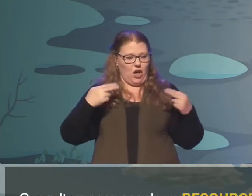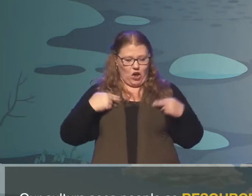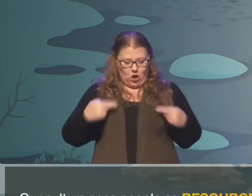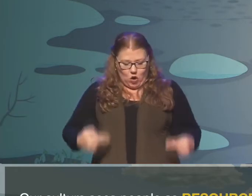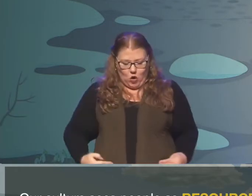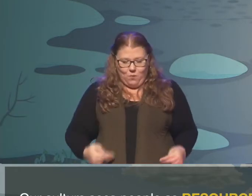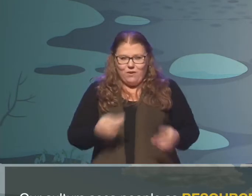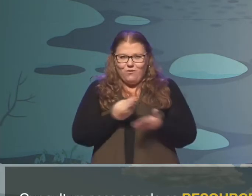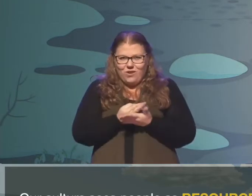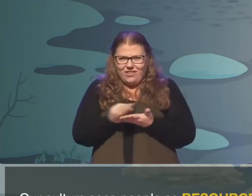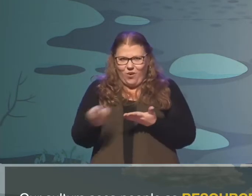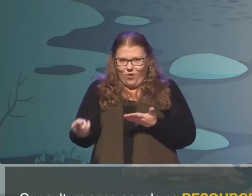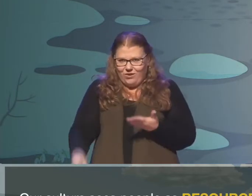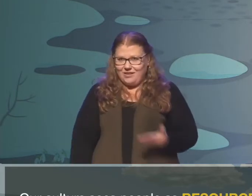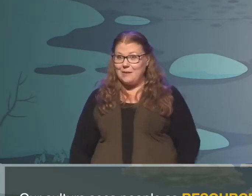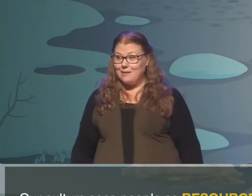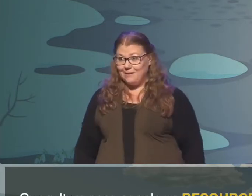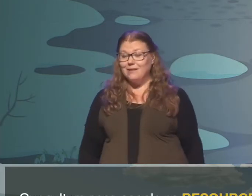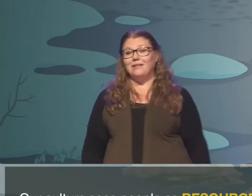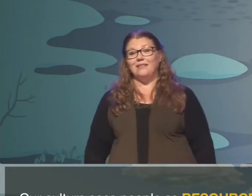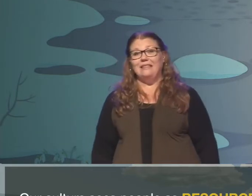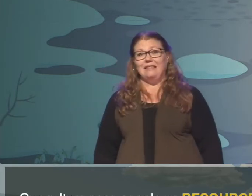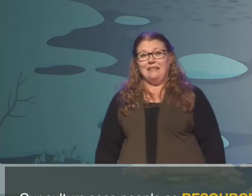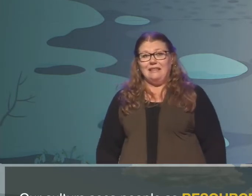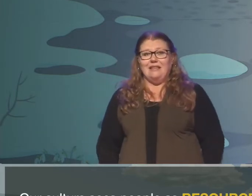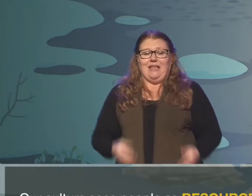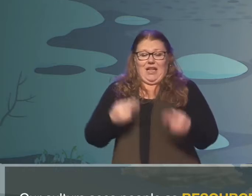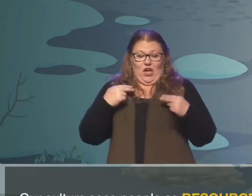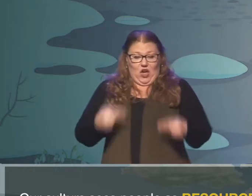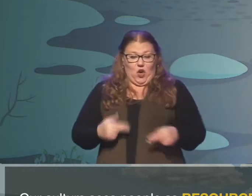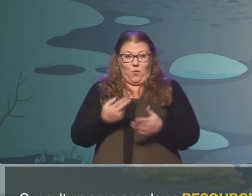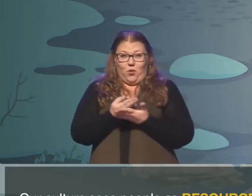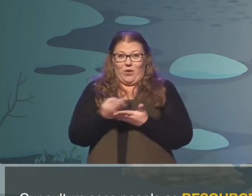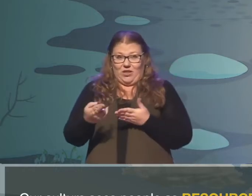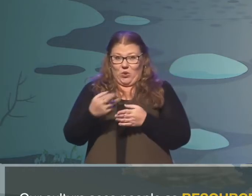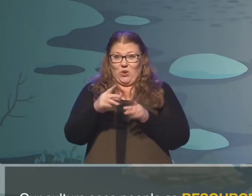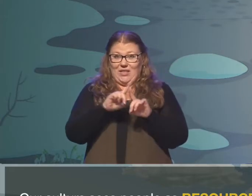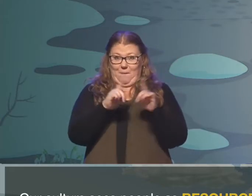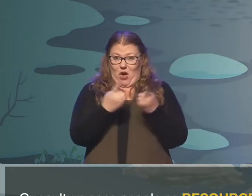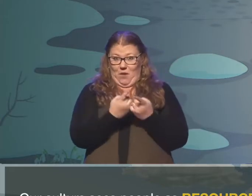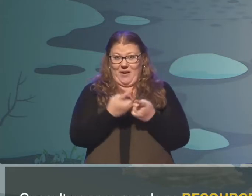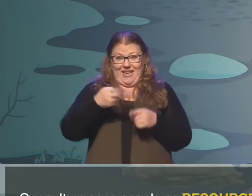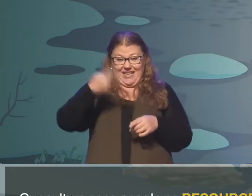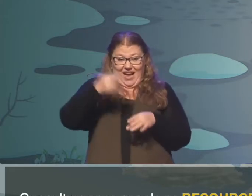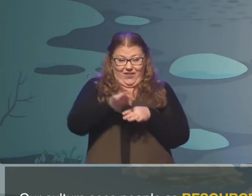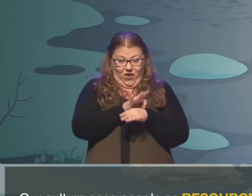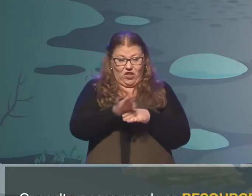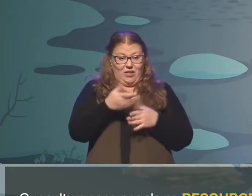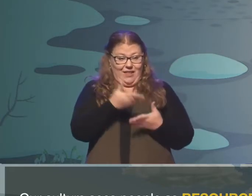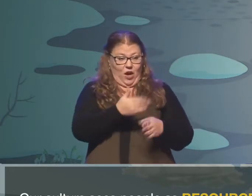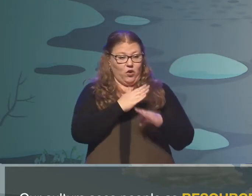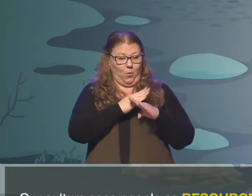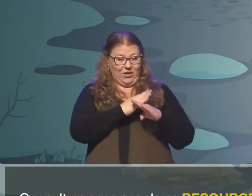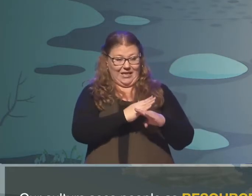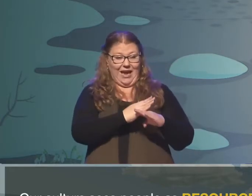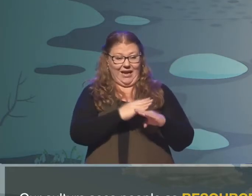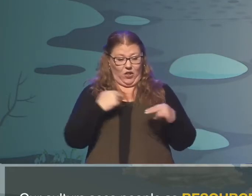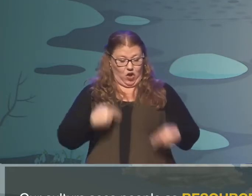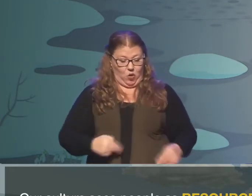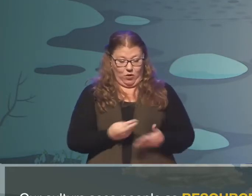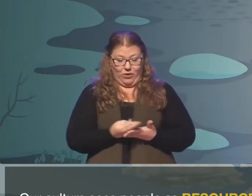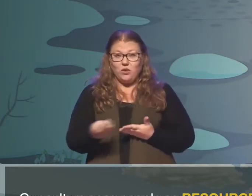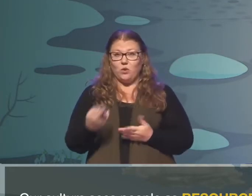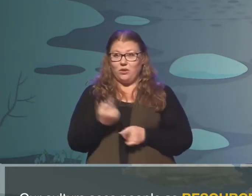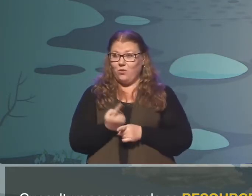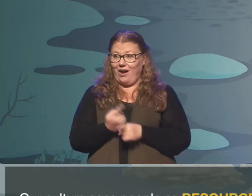Human resources. Now, the human resource department, in its highest function, is there to protect the human